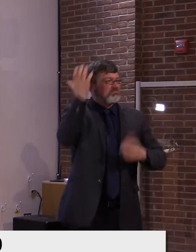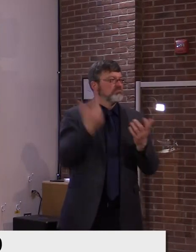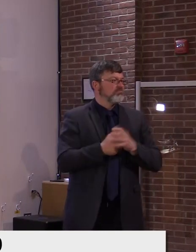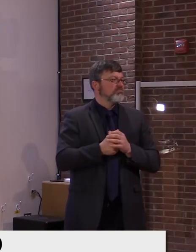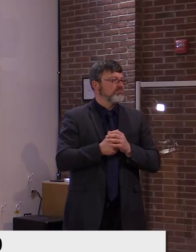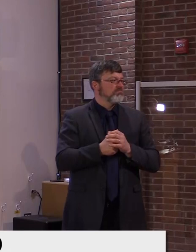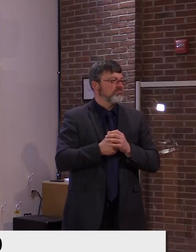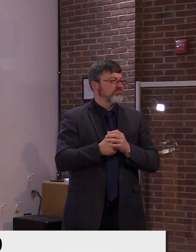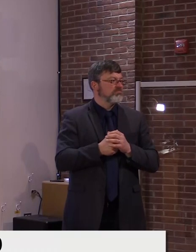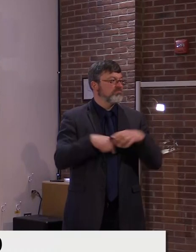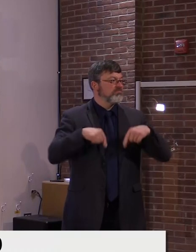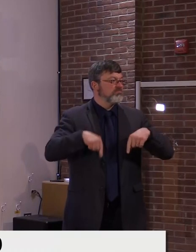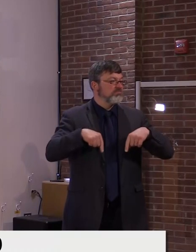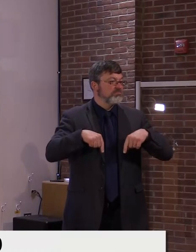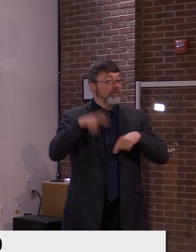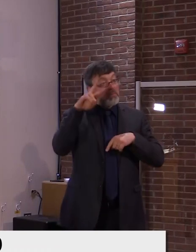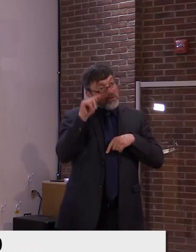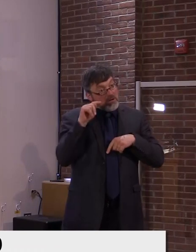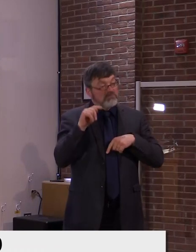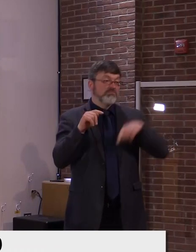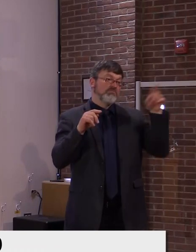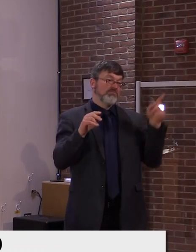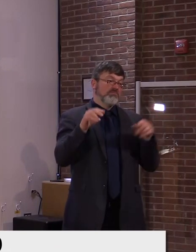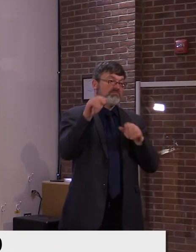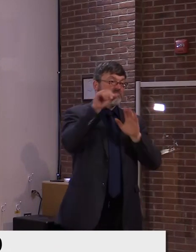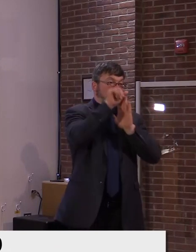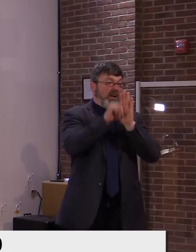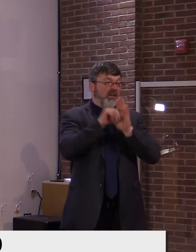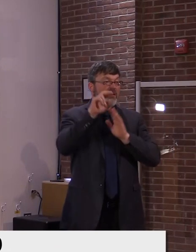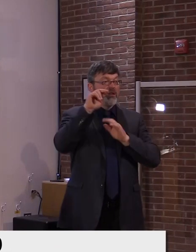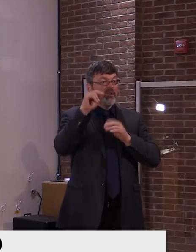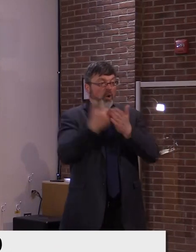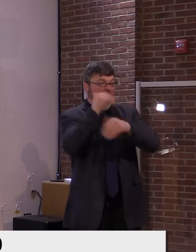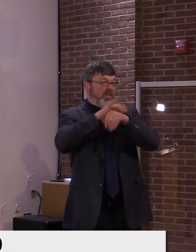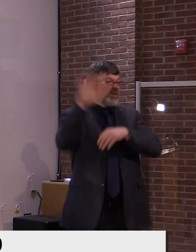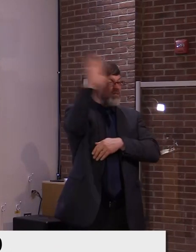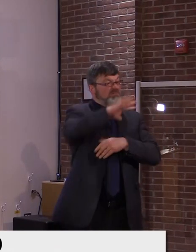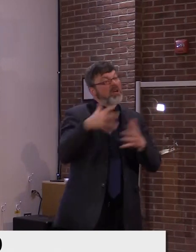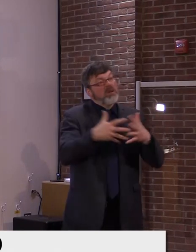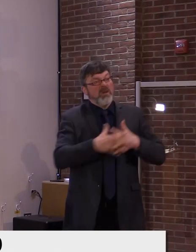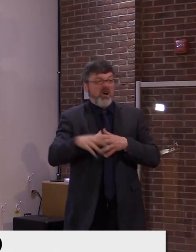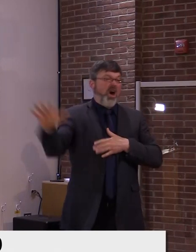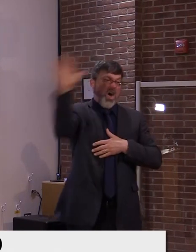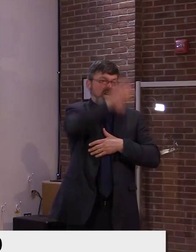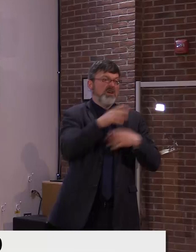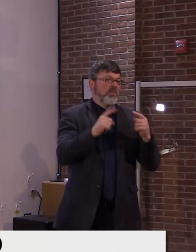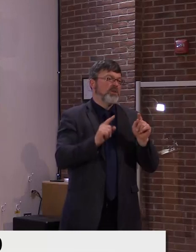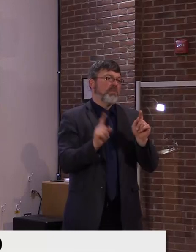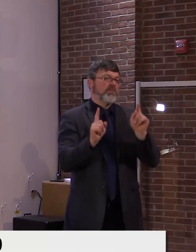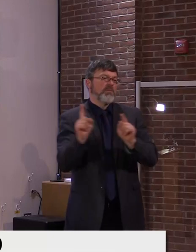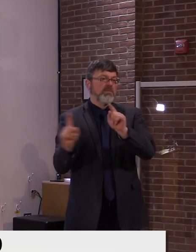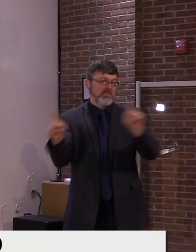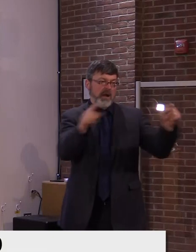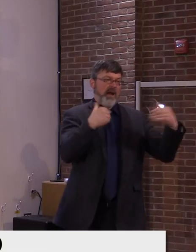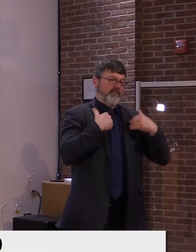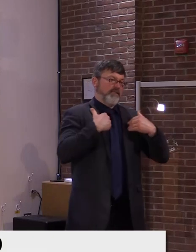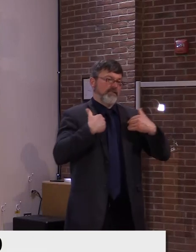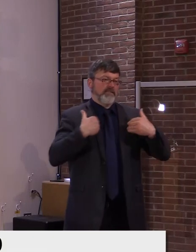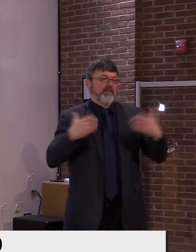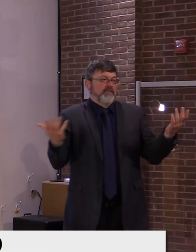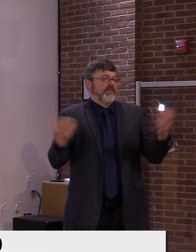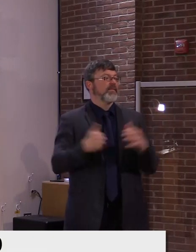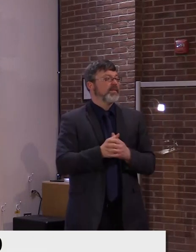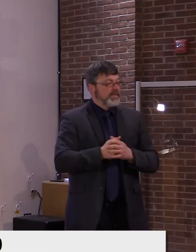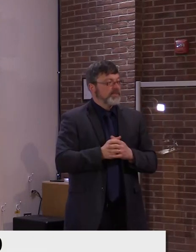as warmer weather arrives. I want Vermonters to enjoy the outdoors. We know it's safer than being outside,